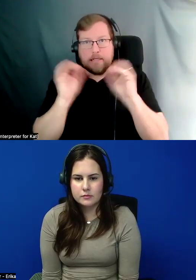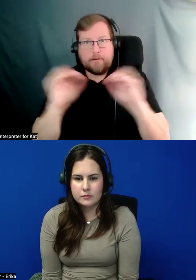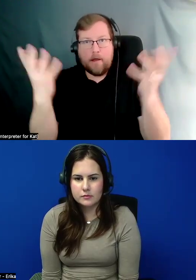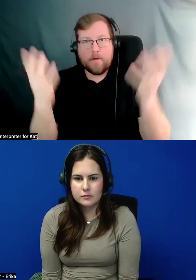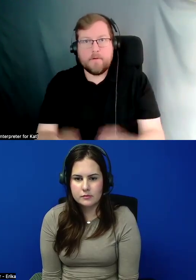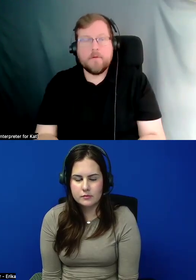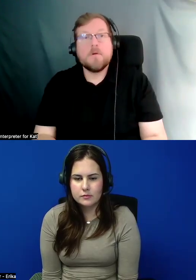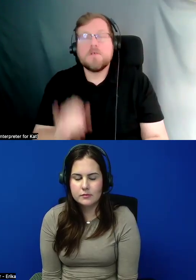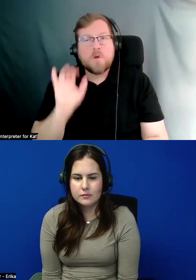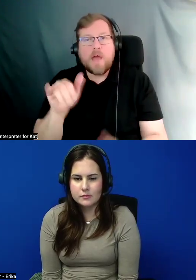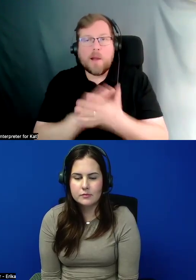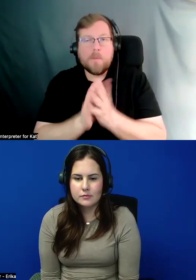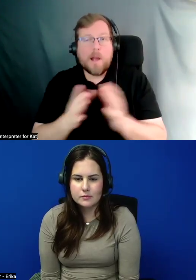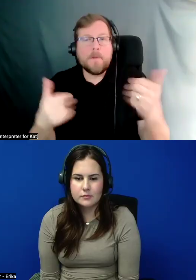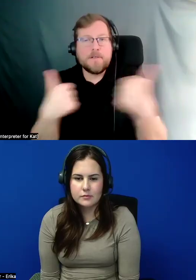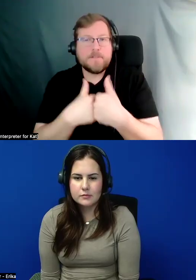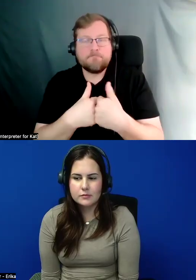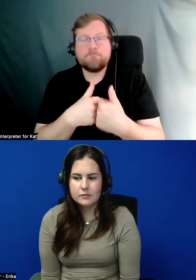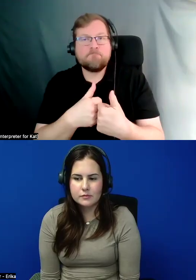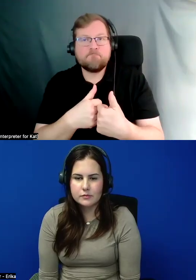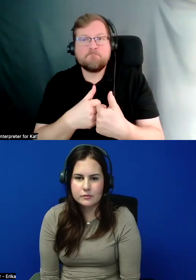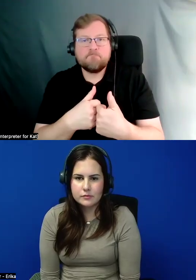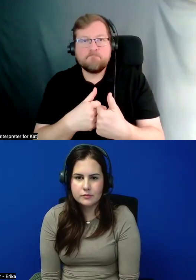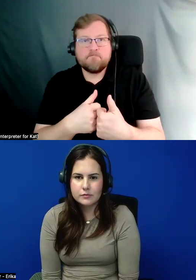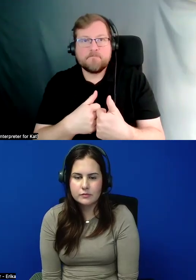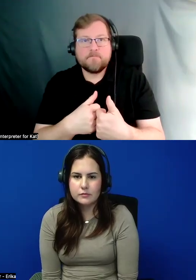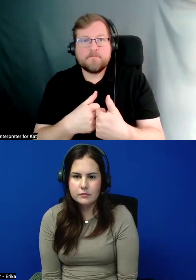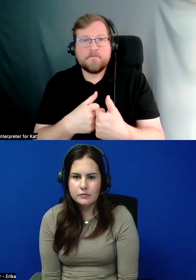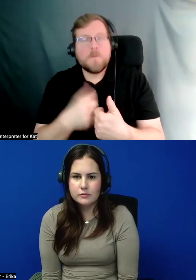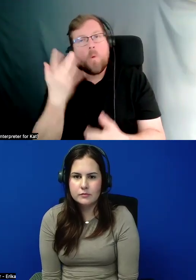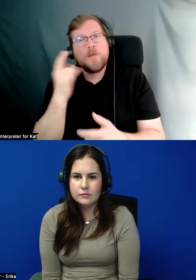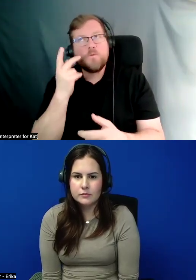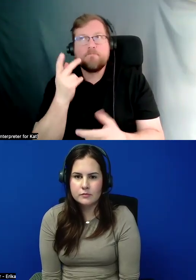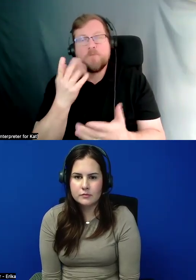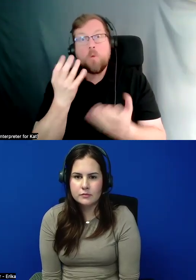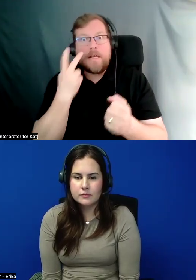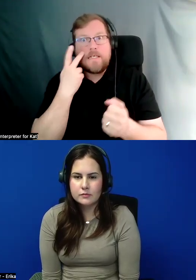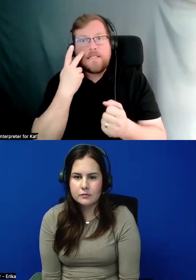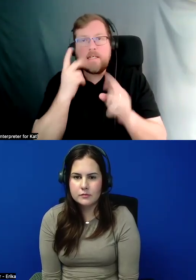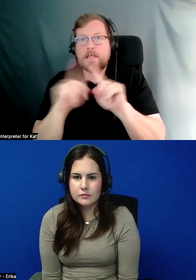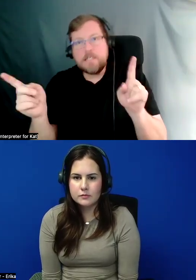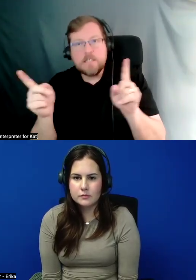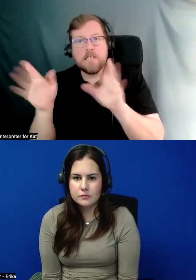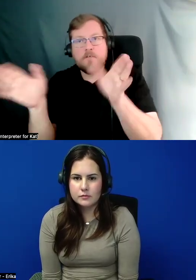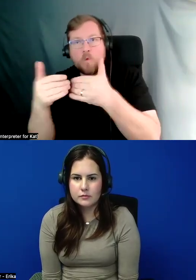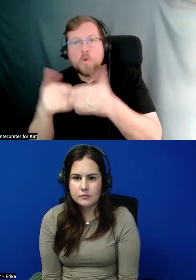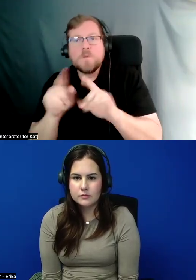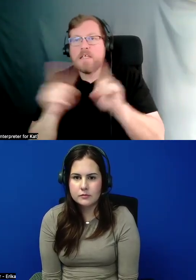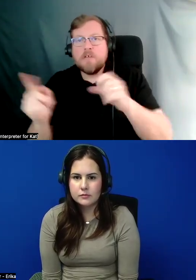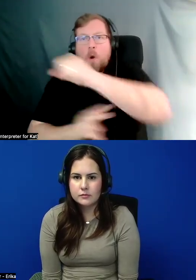that could be a little bit of a challenging when we should the different room, the bridge, the